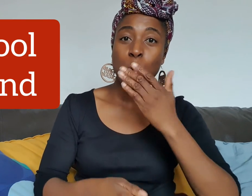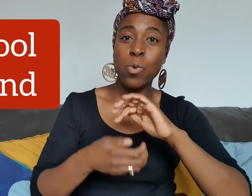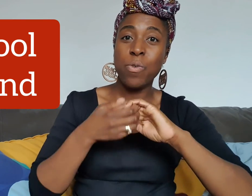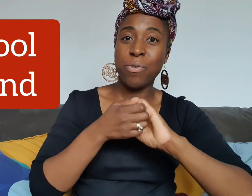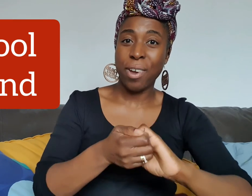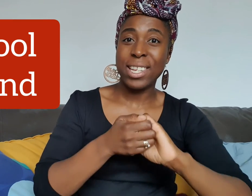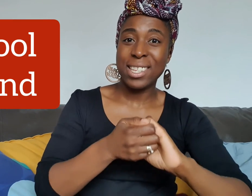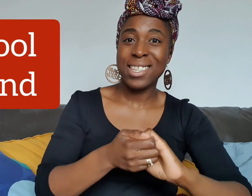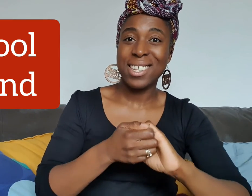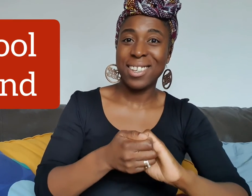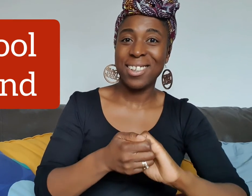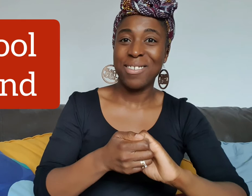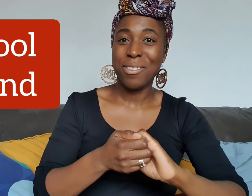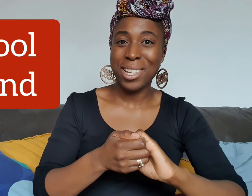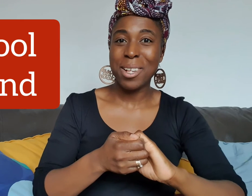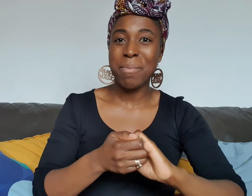School friend. For example.